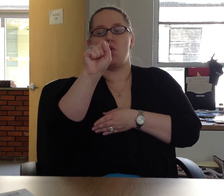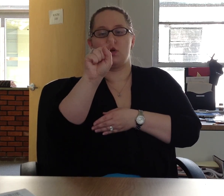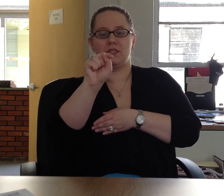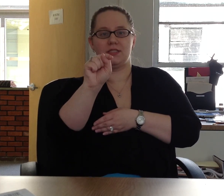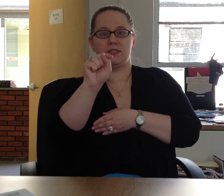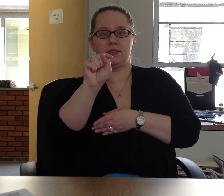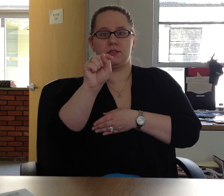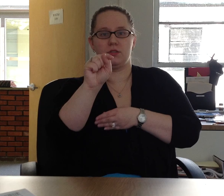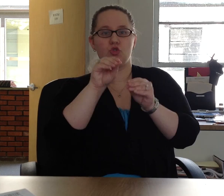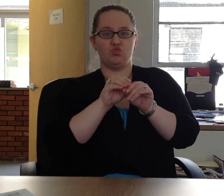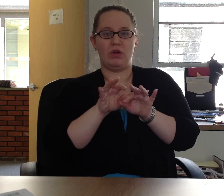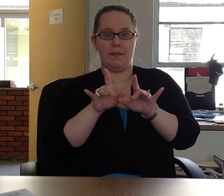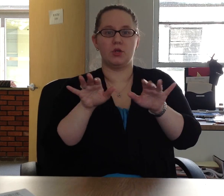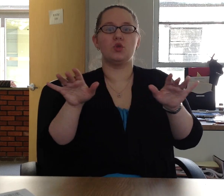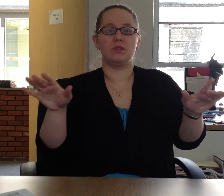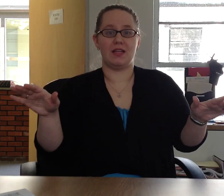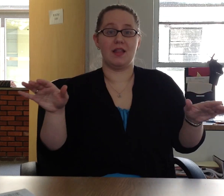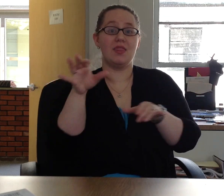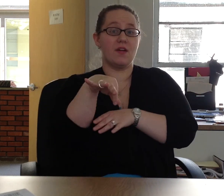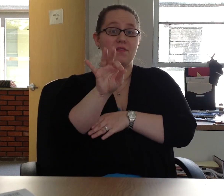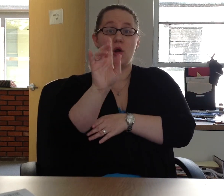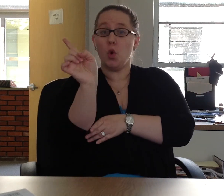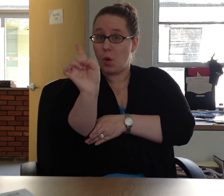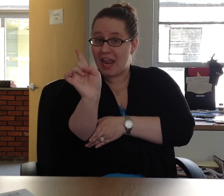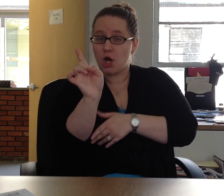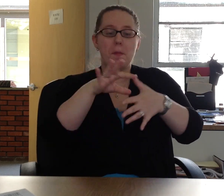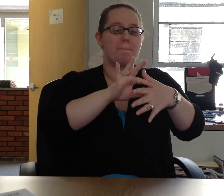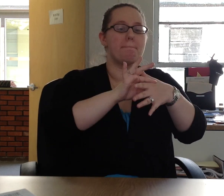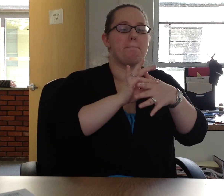are found in both meat and fish.